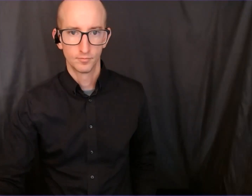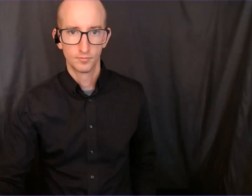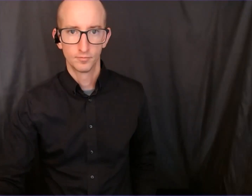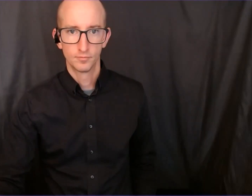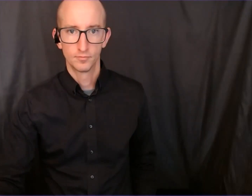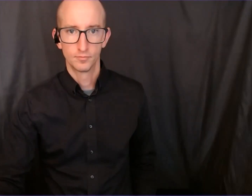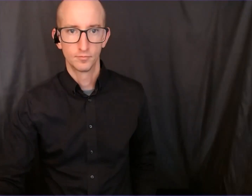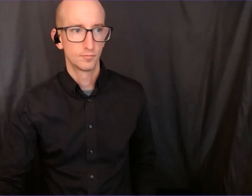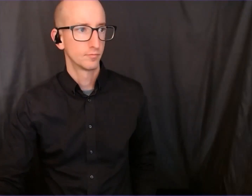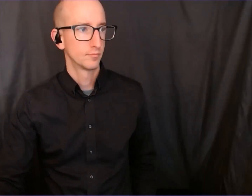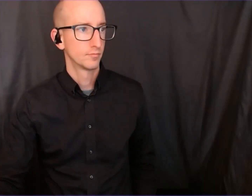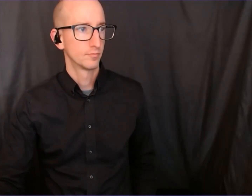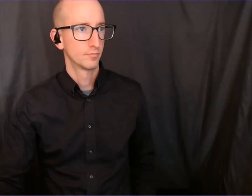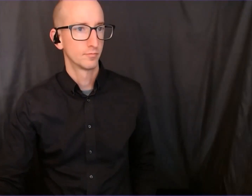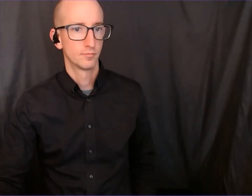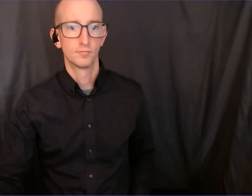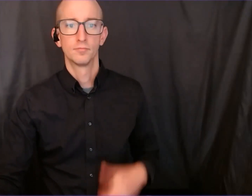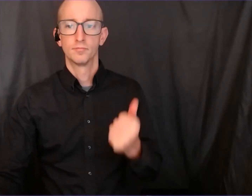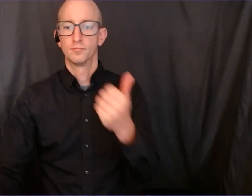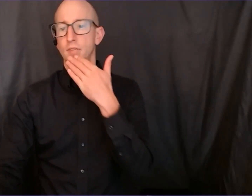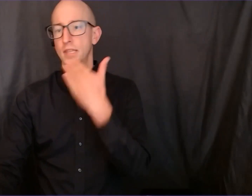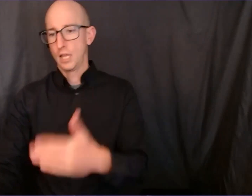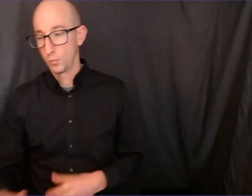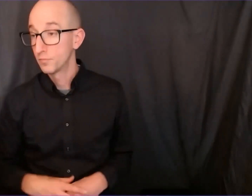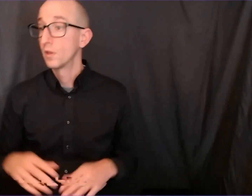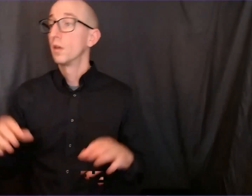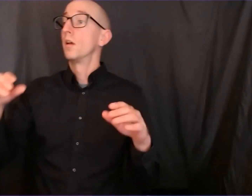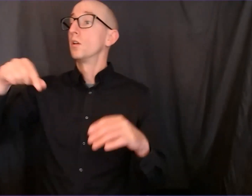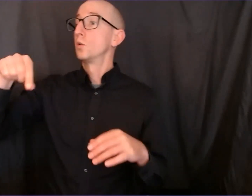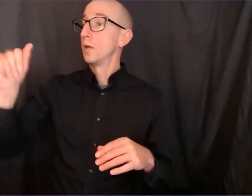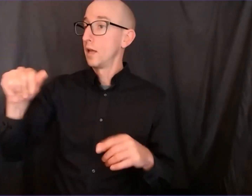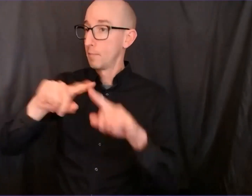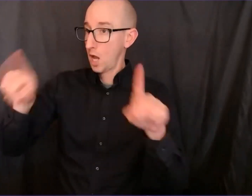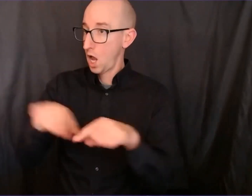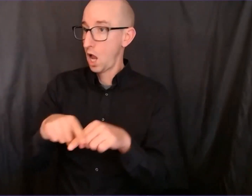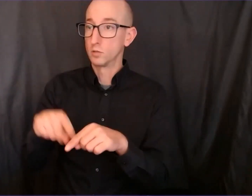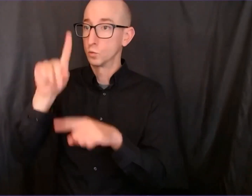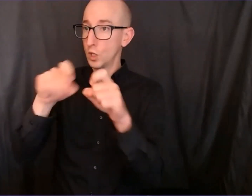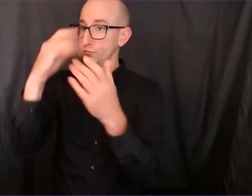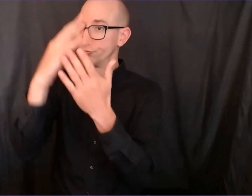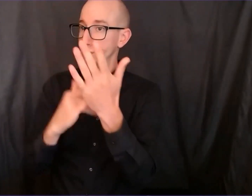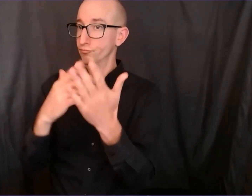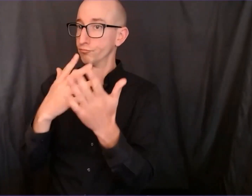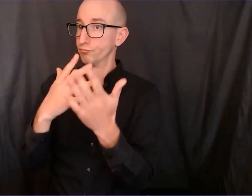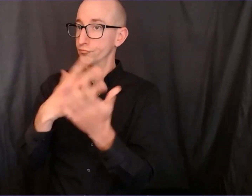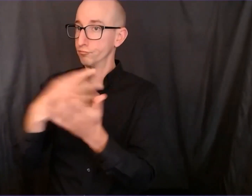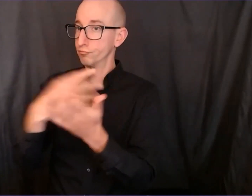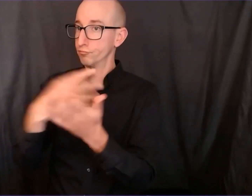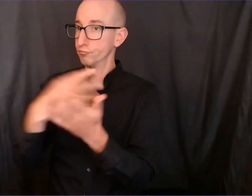All right, there are no more open questions in the Q&A box, and nobody is raising their